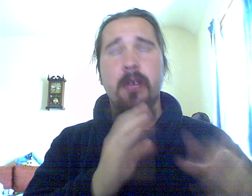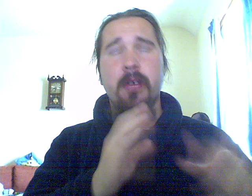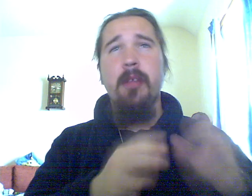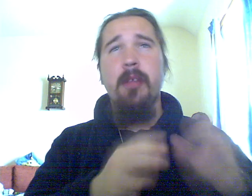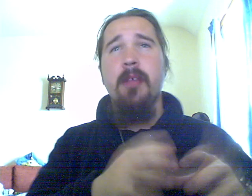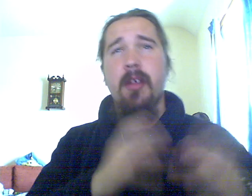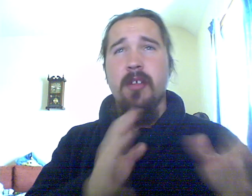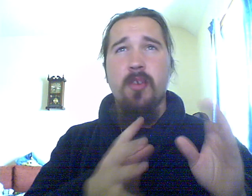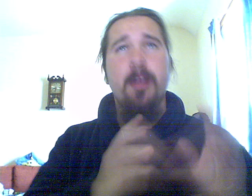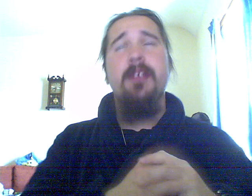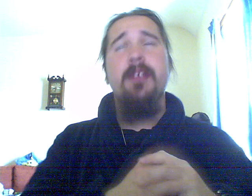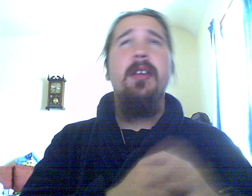going on. It's quite nice there.